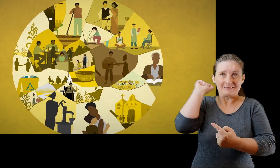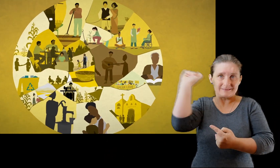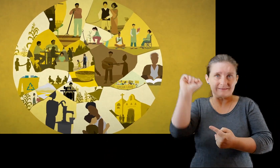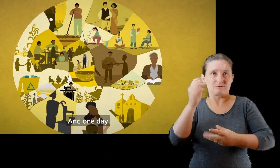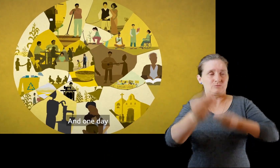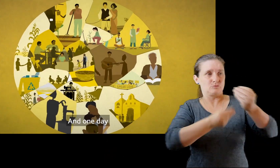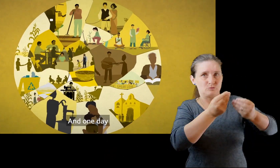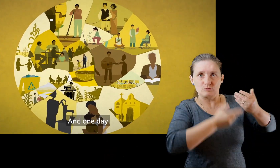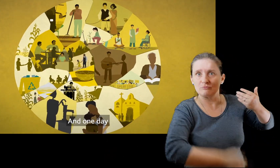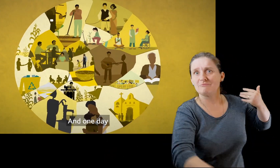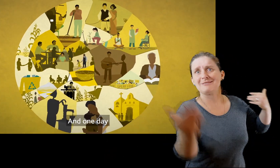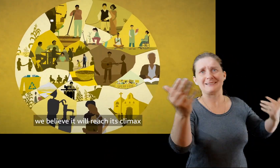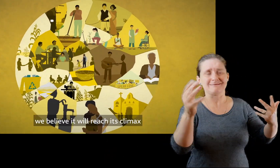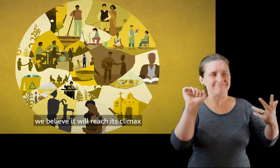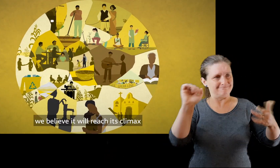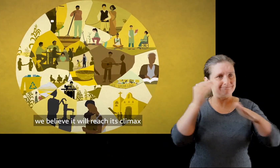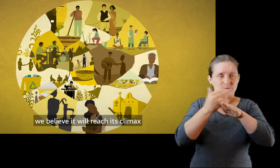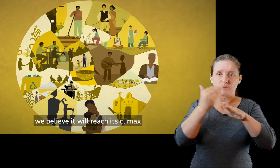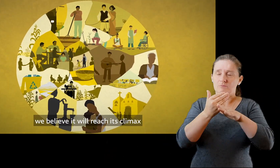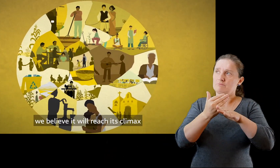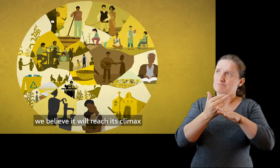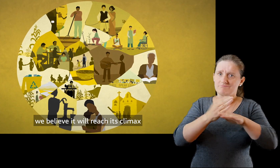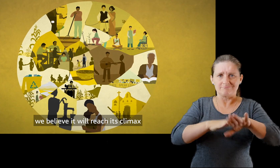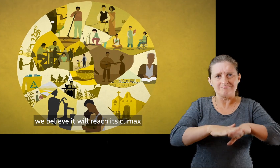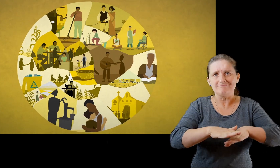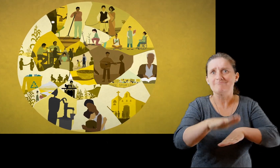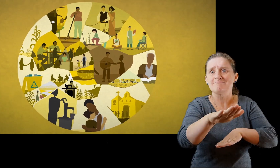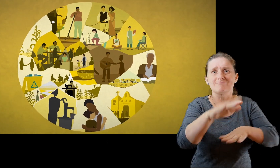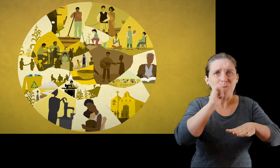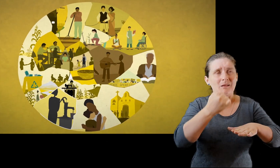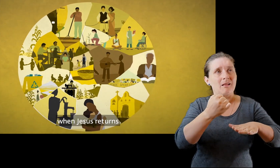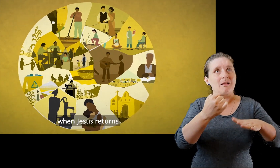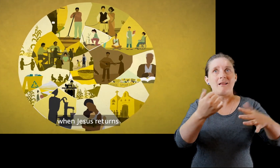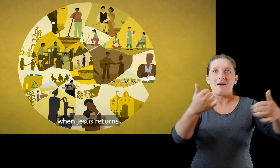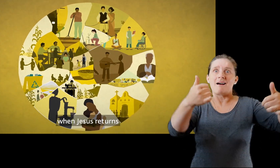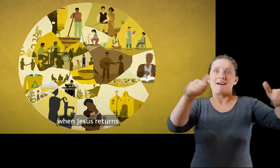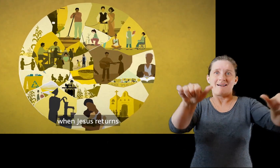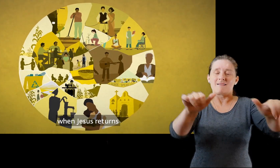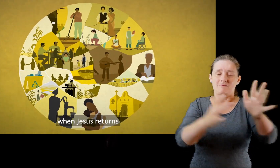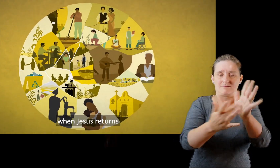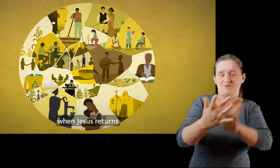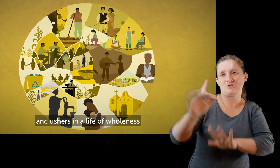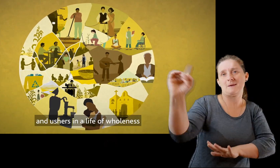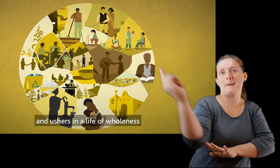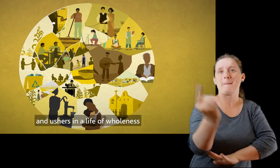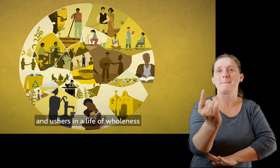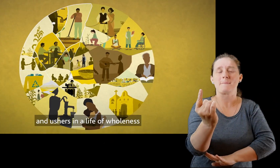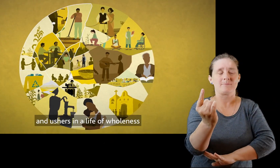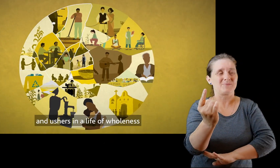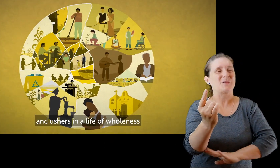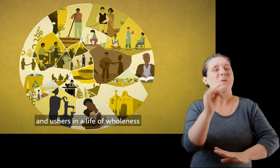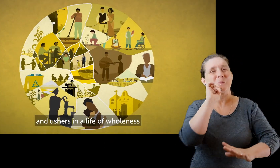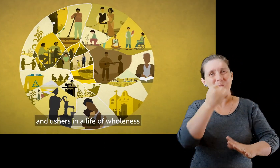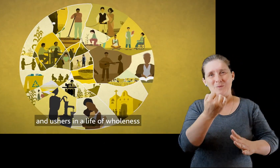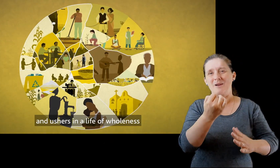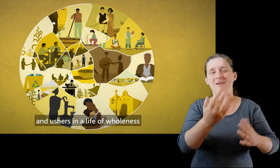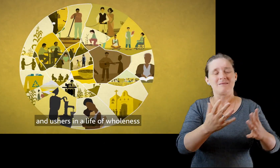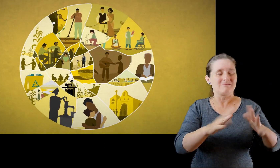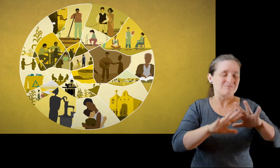And one day, we believe it will reach its climax when Jesus returns and ushers in a life of wholeness